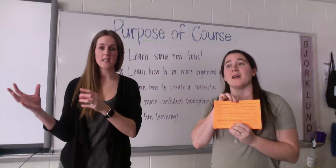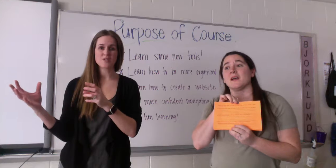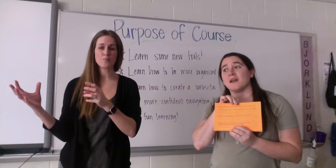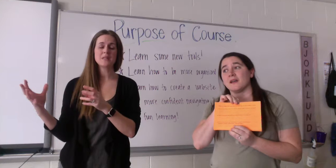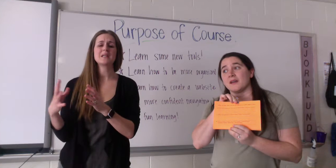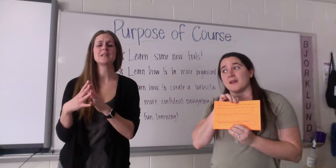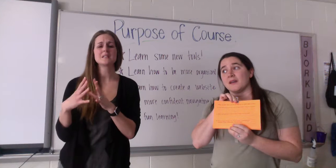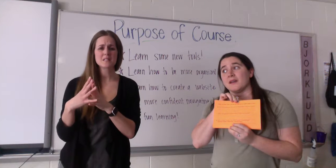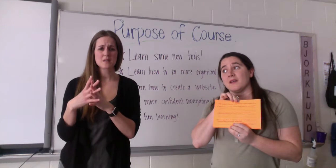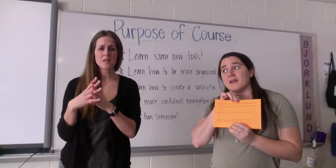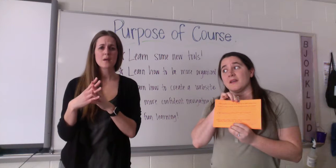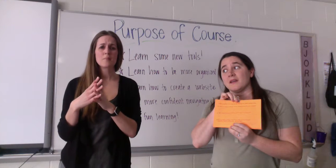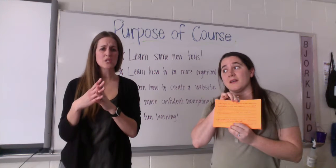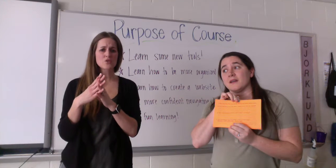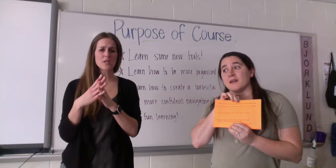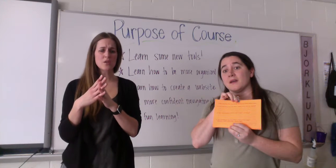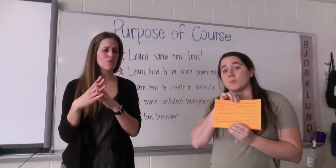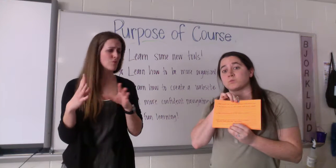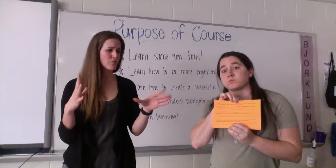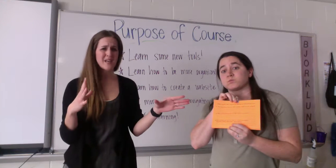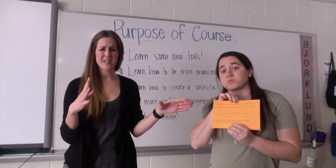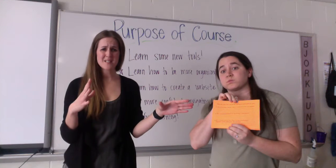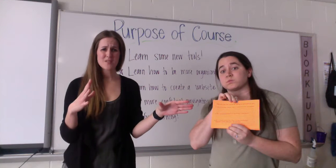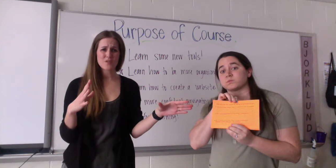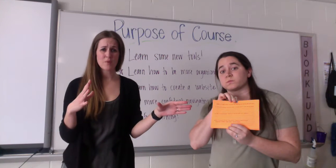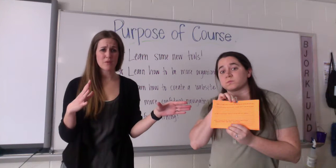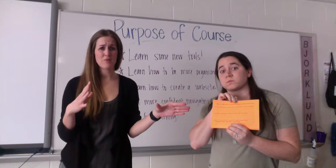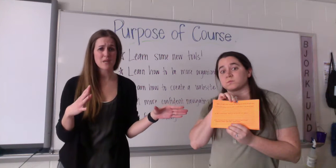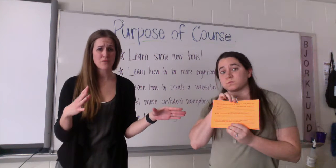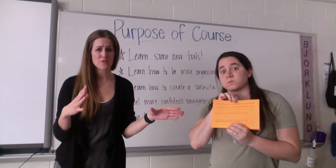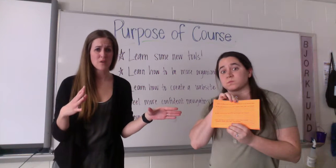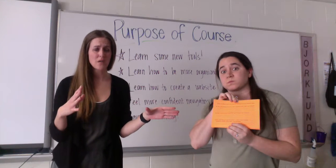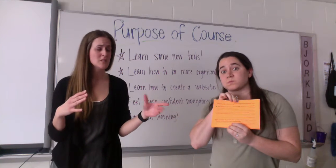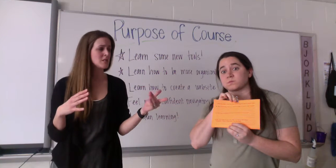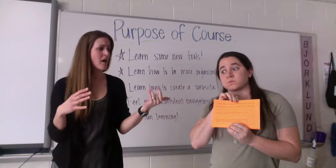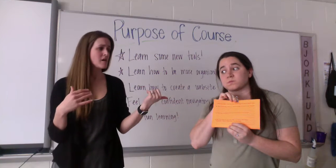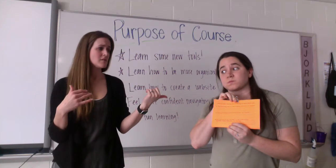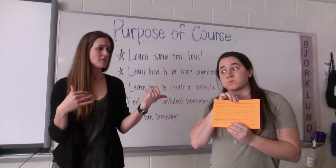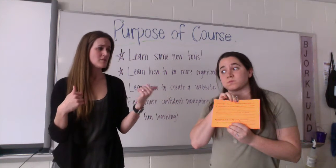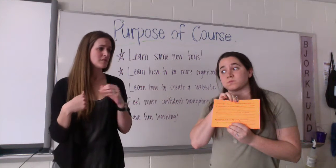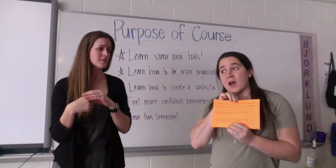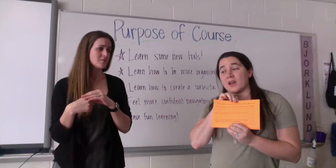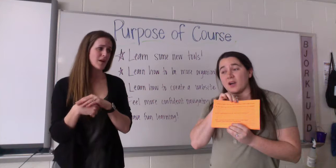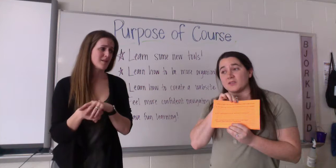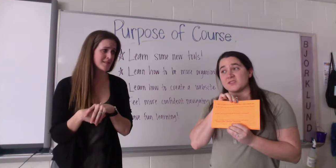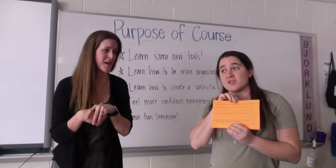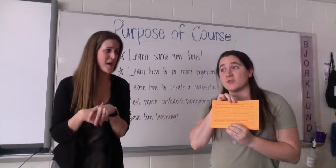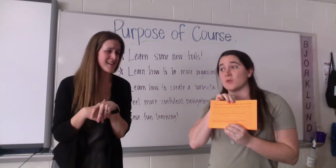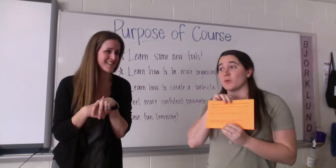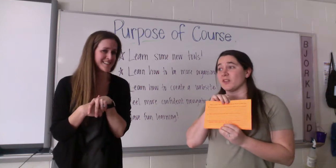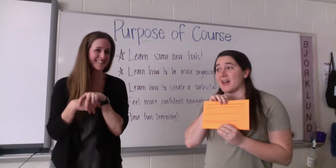So please make sure that you write nicely so that we can read it, first of all. I also will